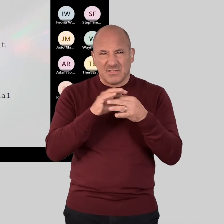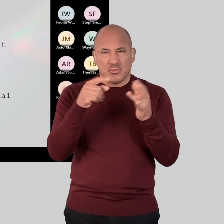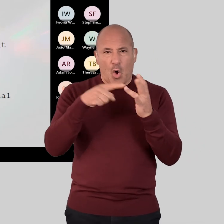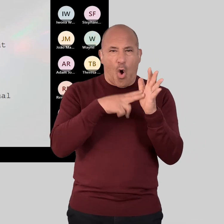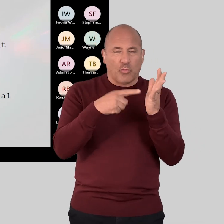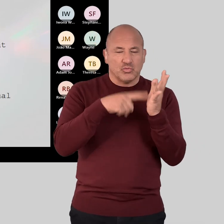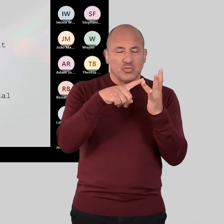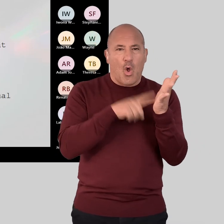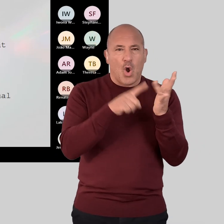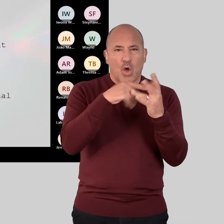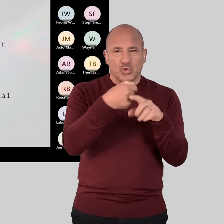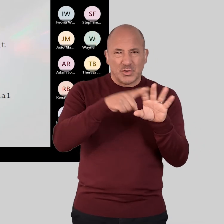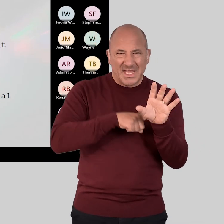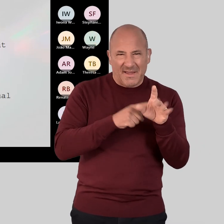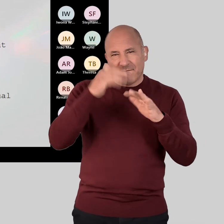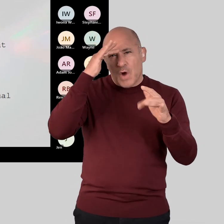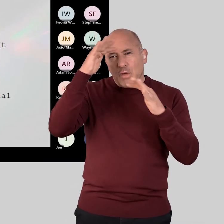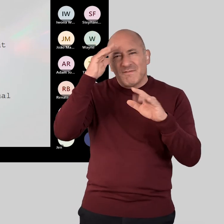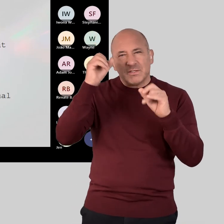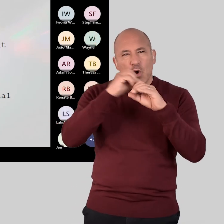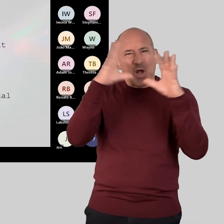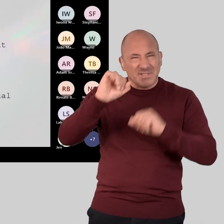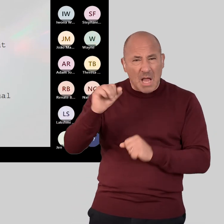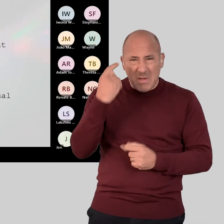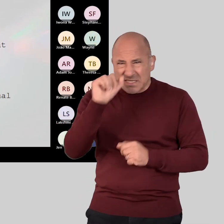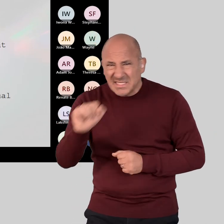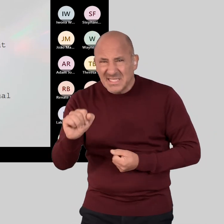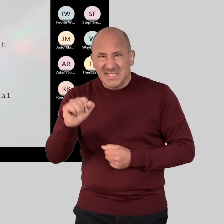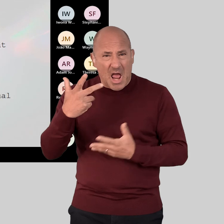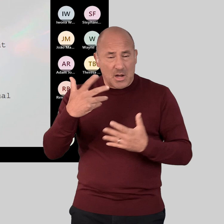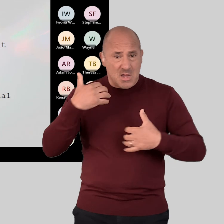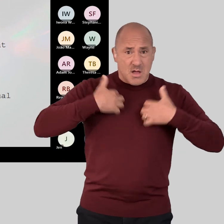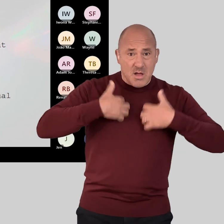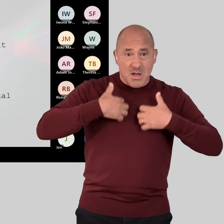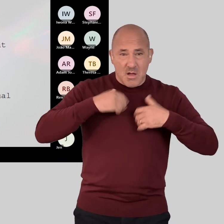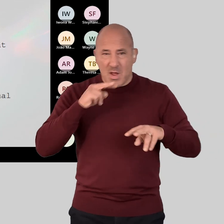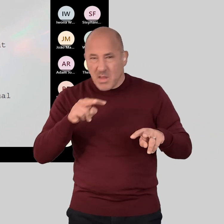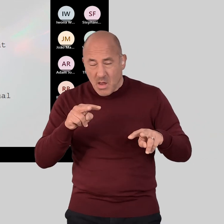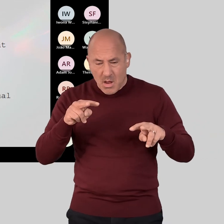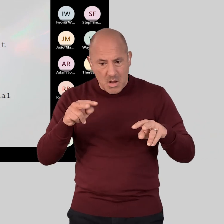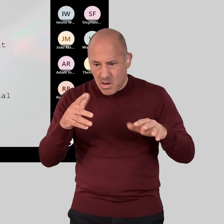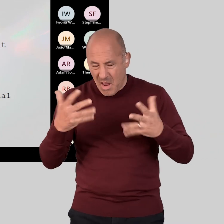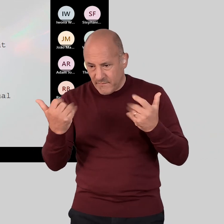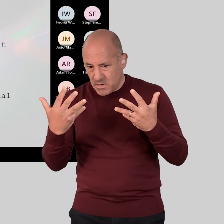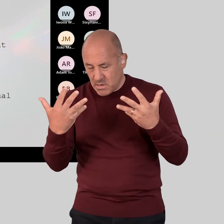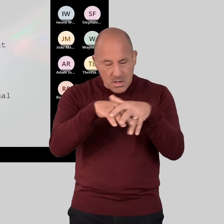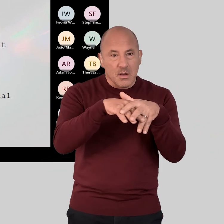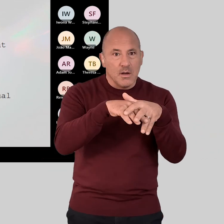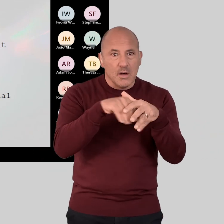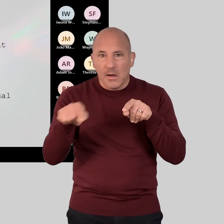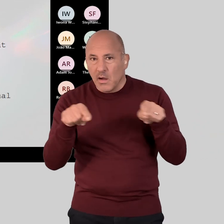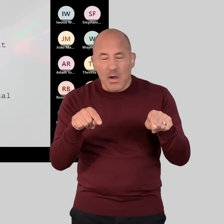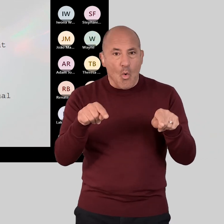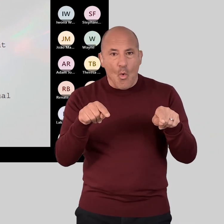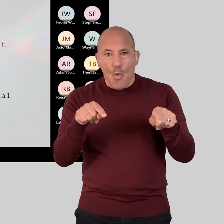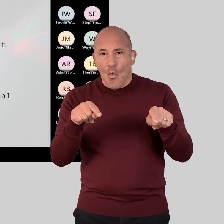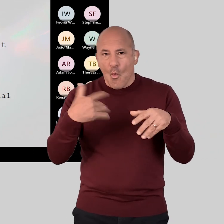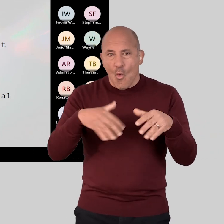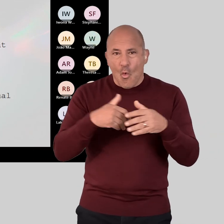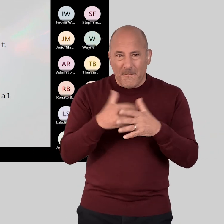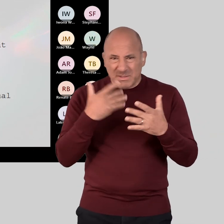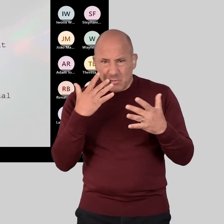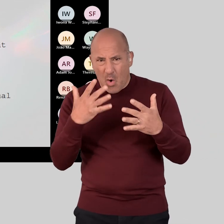ownership, ideas around ontology, and then my kind of, the very exciting moment I find when they kind of intersect and